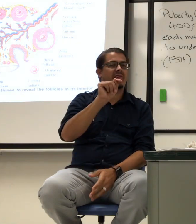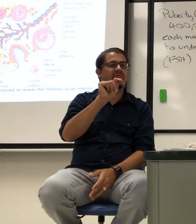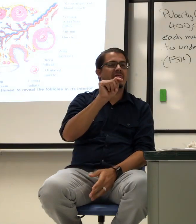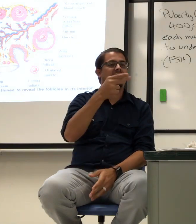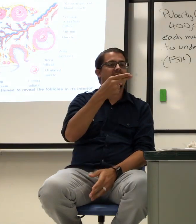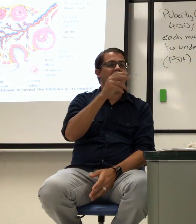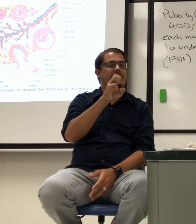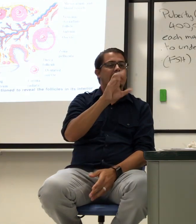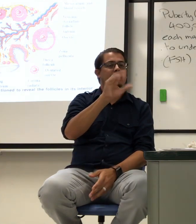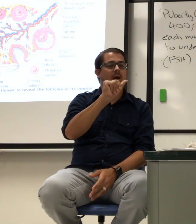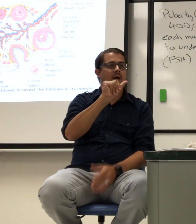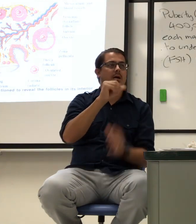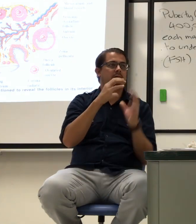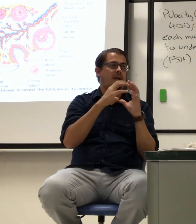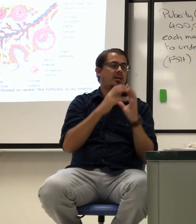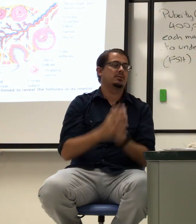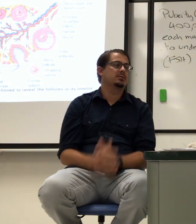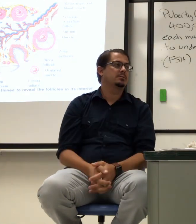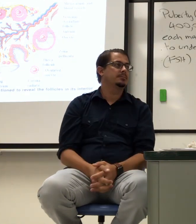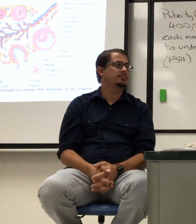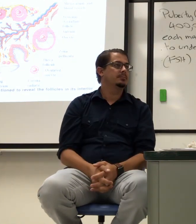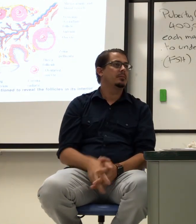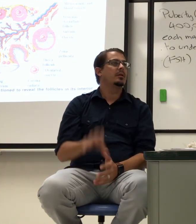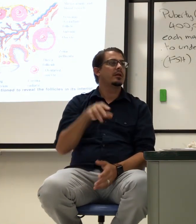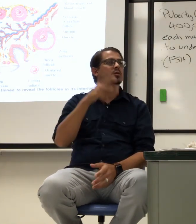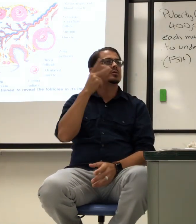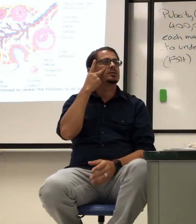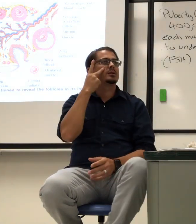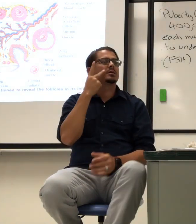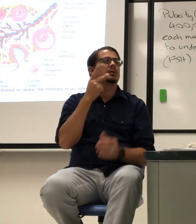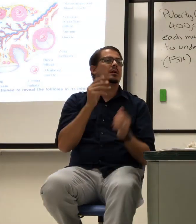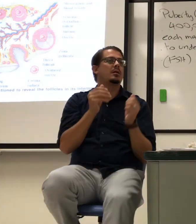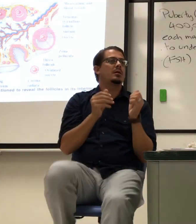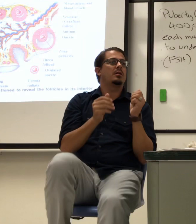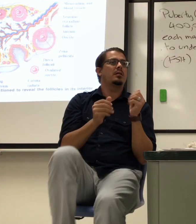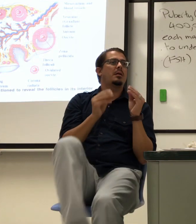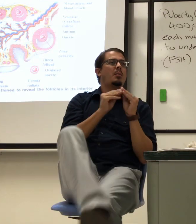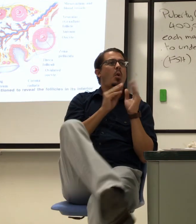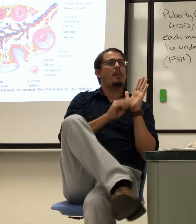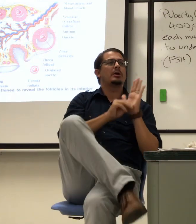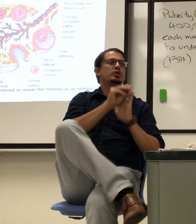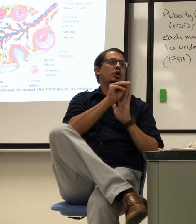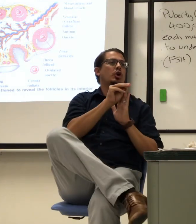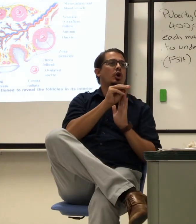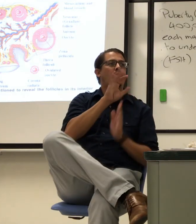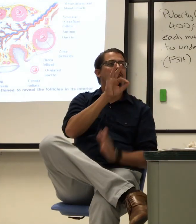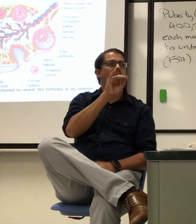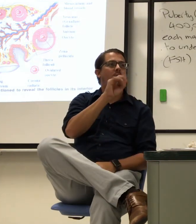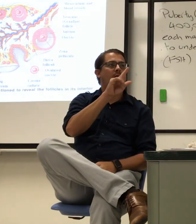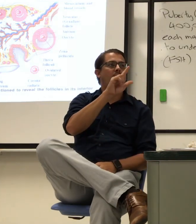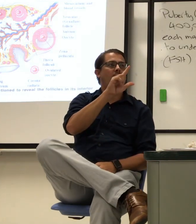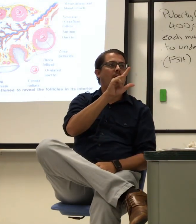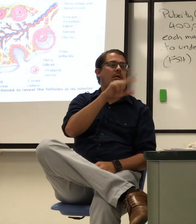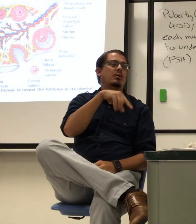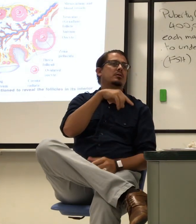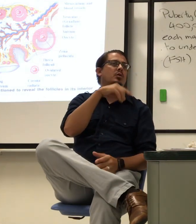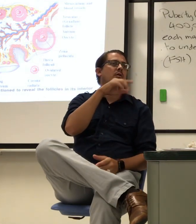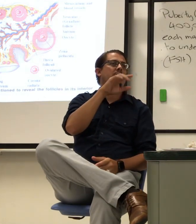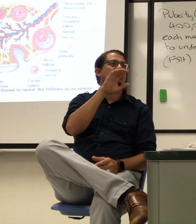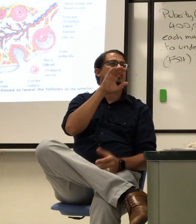Theca. These are what you see in the more mature follicles. So here's how the estrogen is